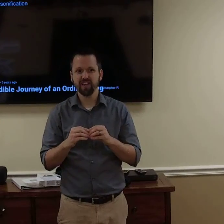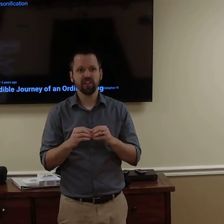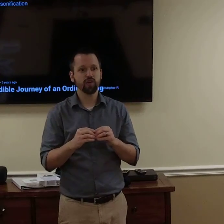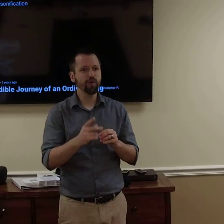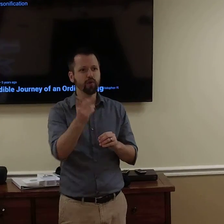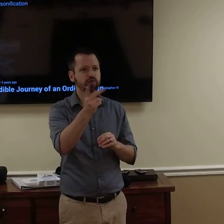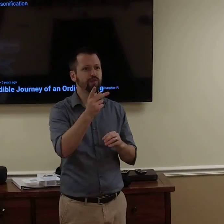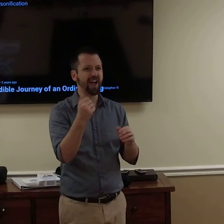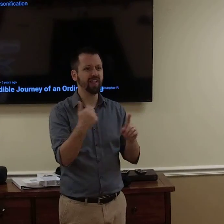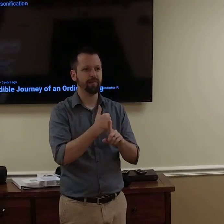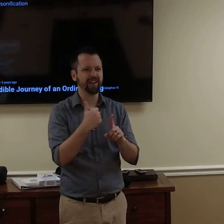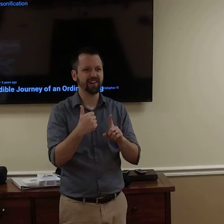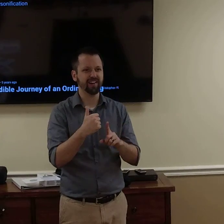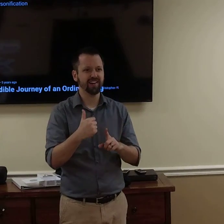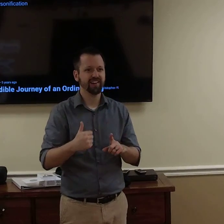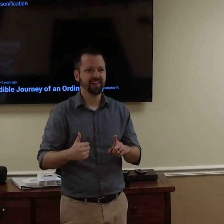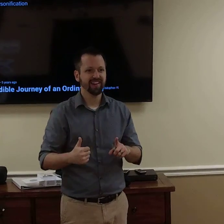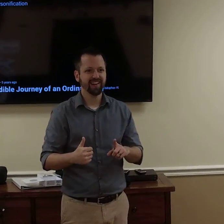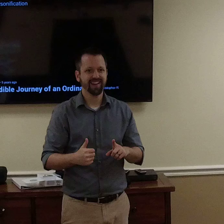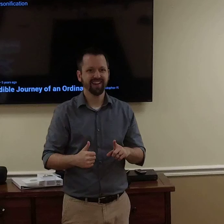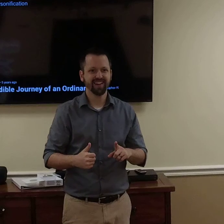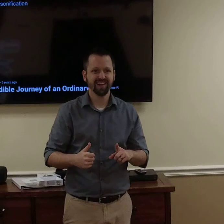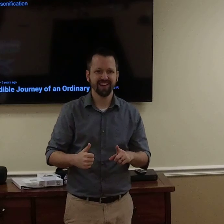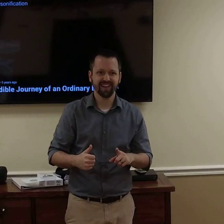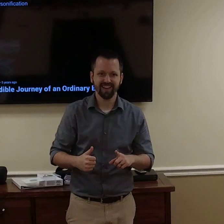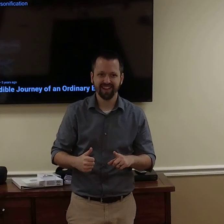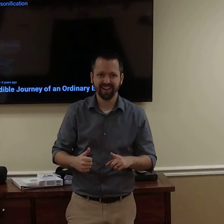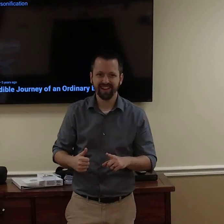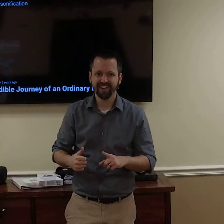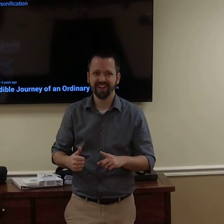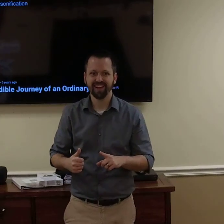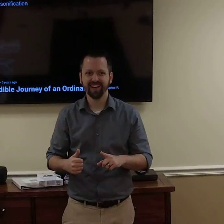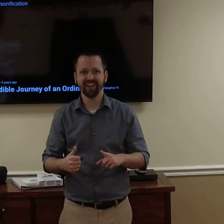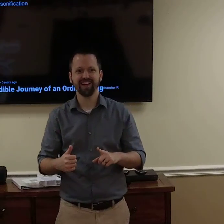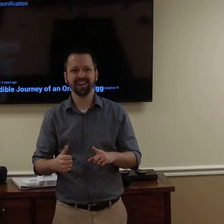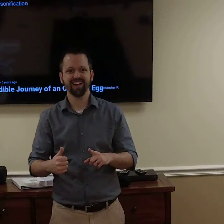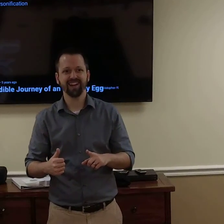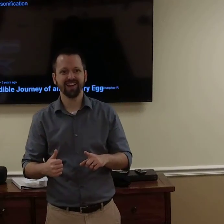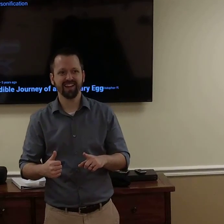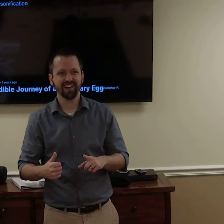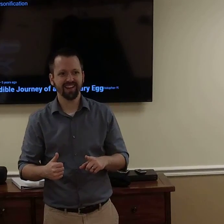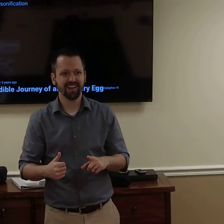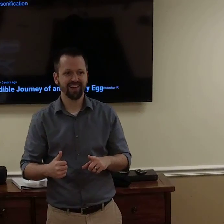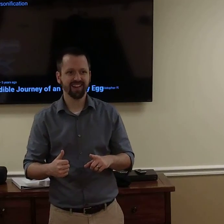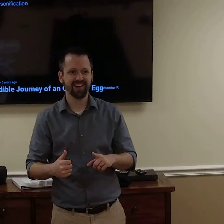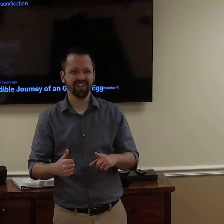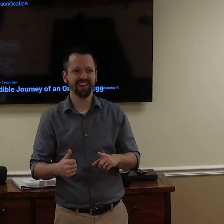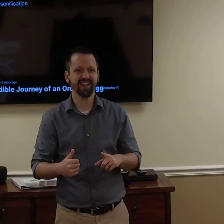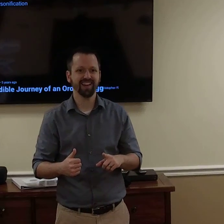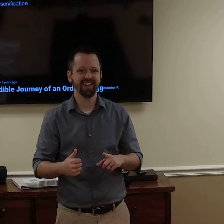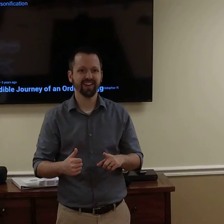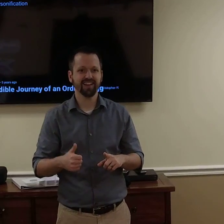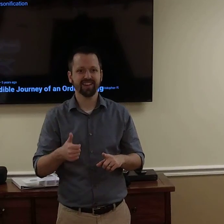The two of you are so violent back there. I was going through all the letters just to think He's words just trying to first. stab me with every letter. D,